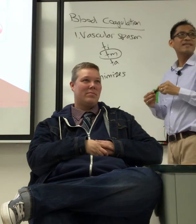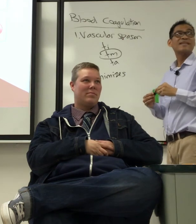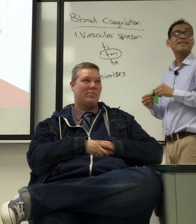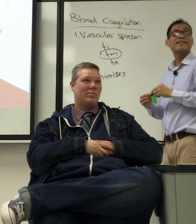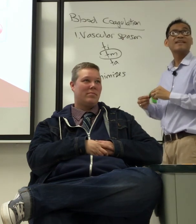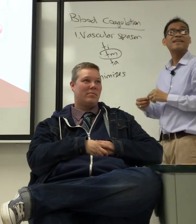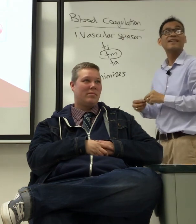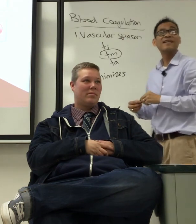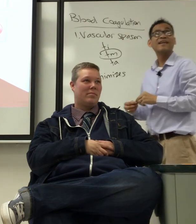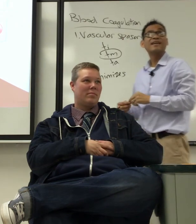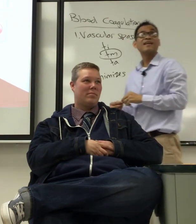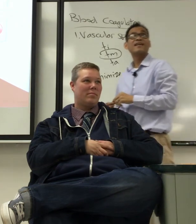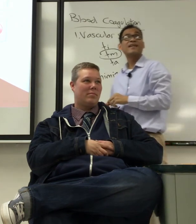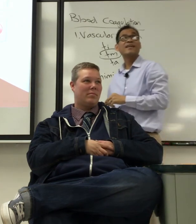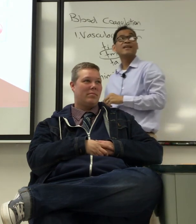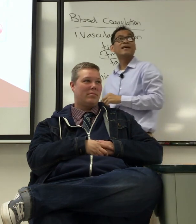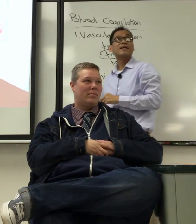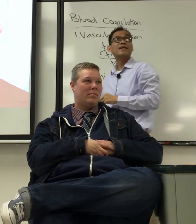from that hole.